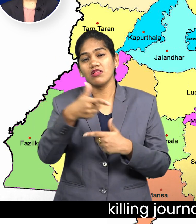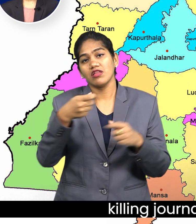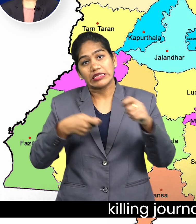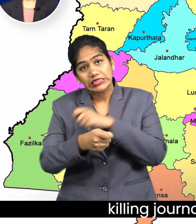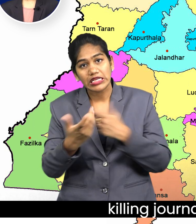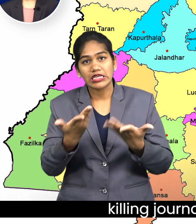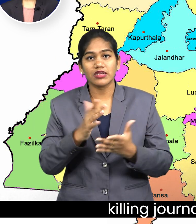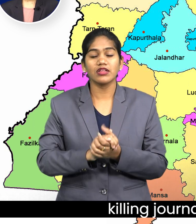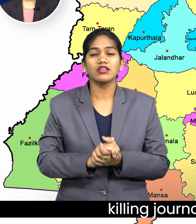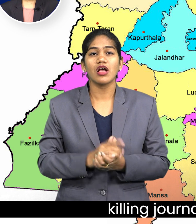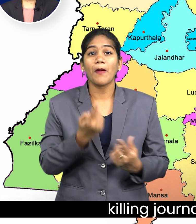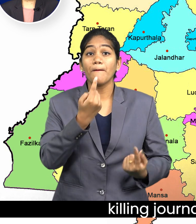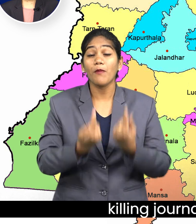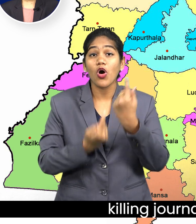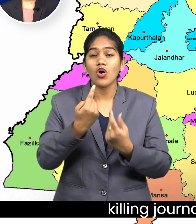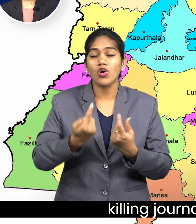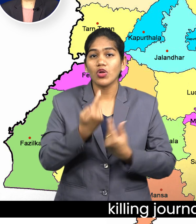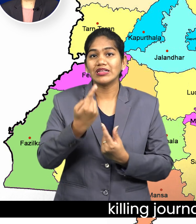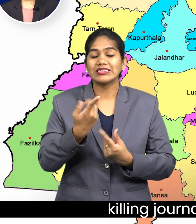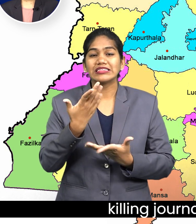Politicians. Politicians.